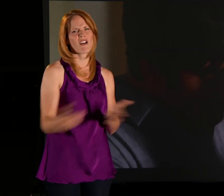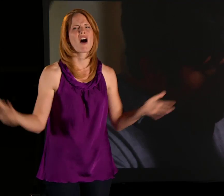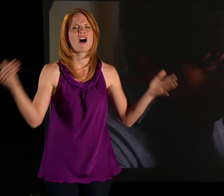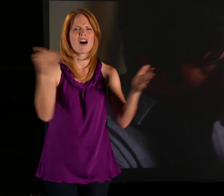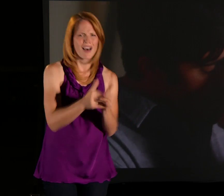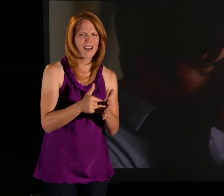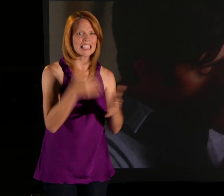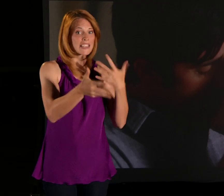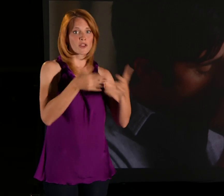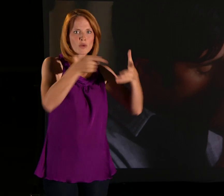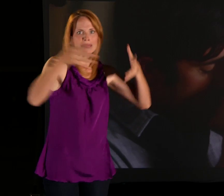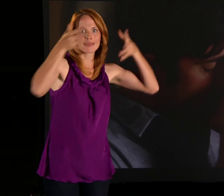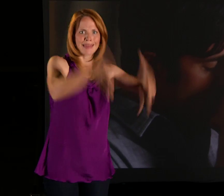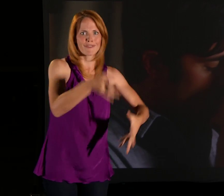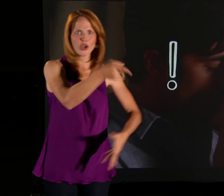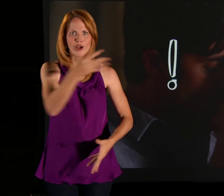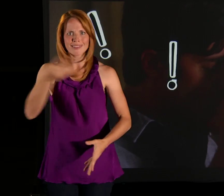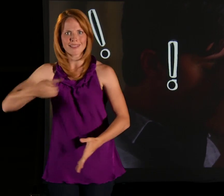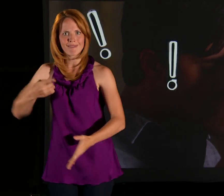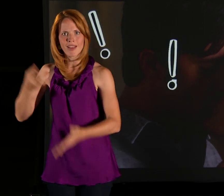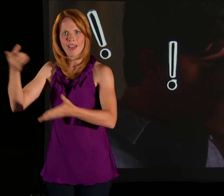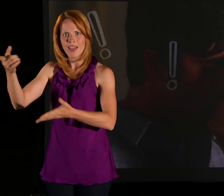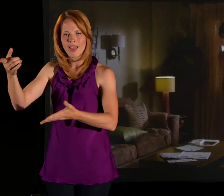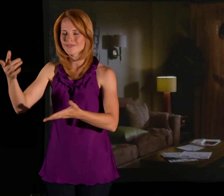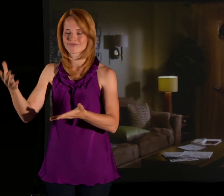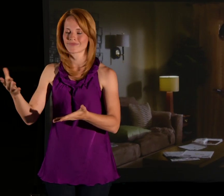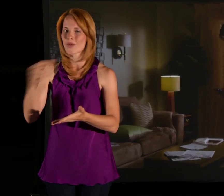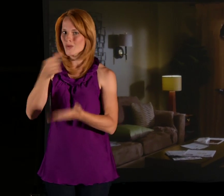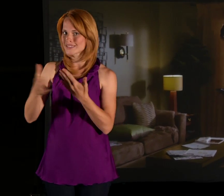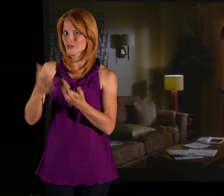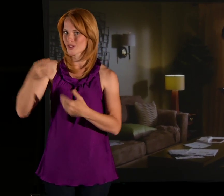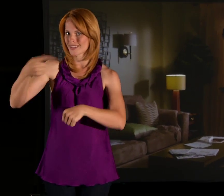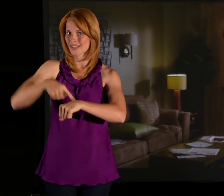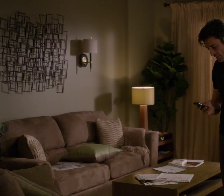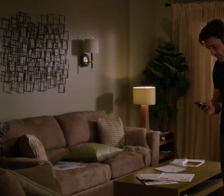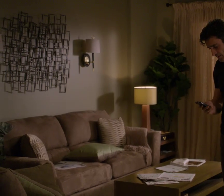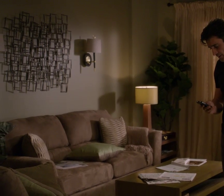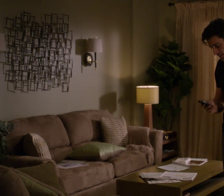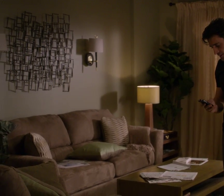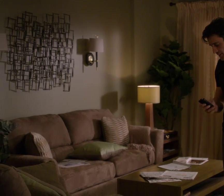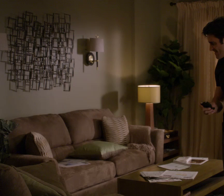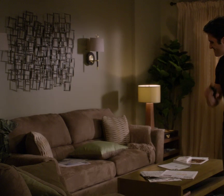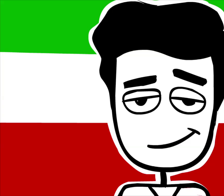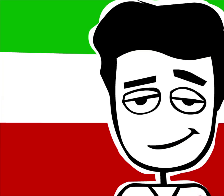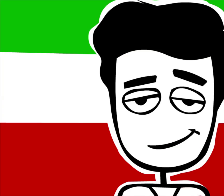fell for him all over again. The guy that abandoned her and Daphne! Well, it wasn't any easier this time, because it turned out Angelo was a wanted criminal in